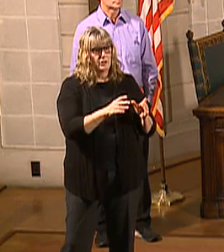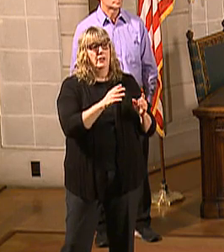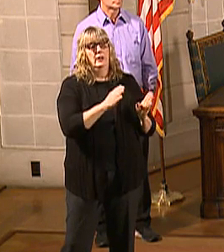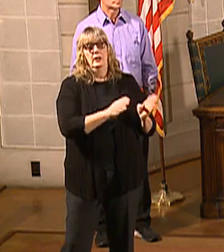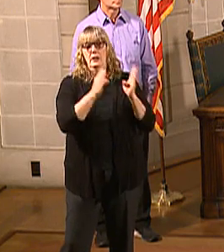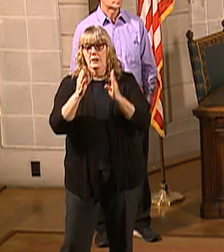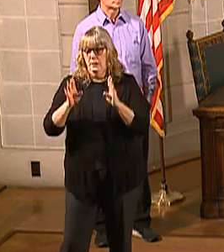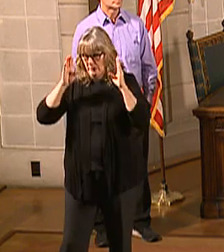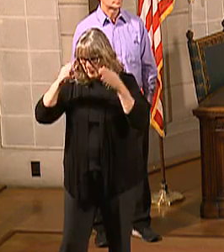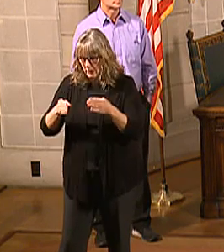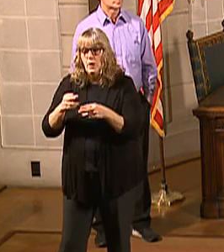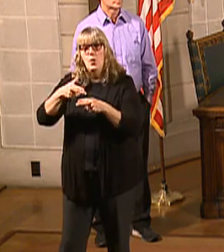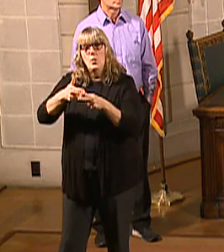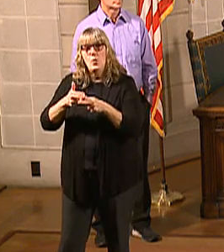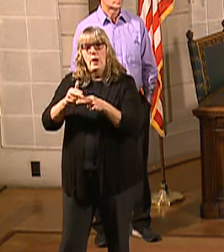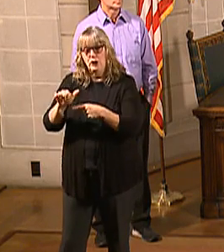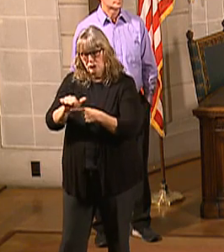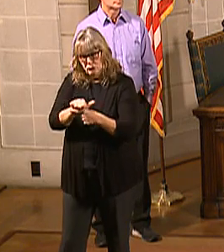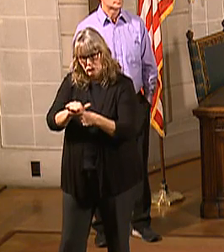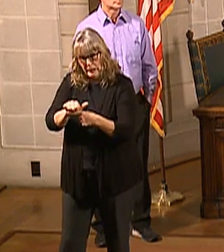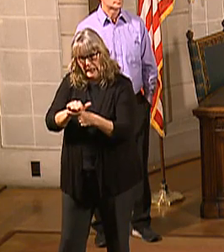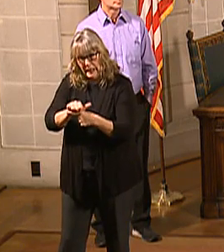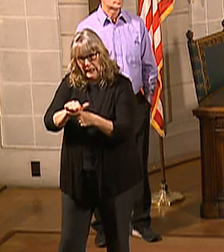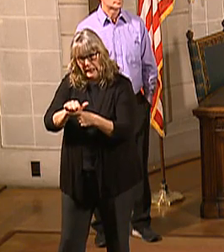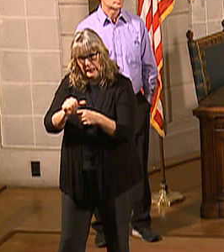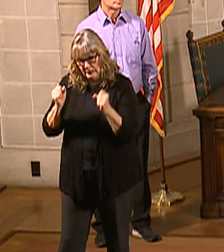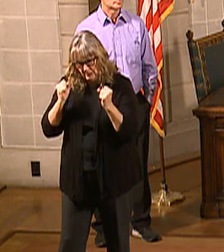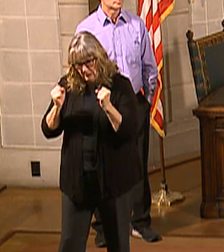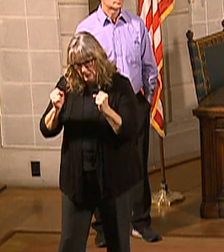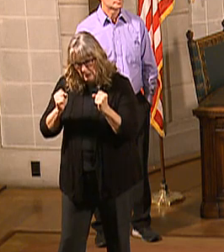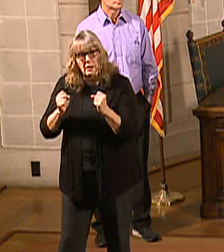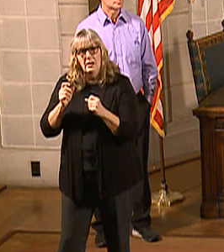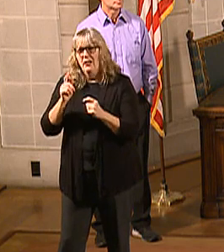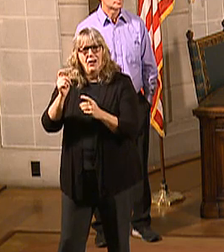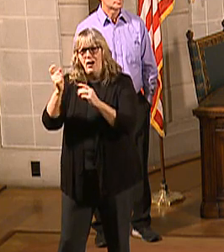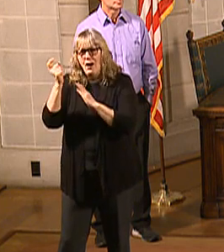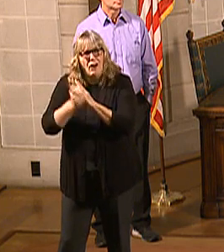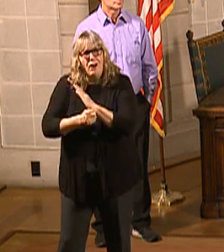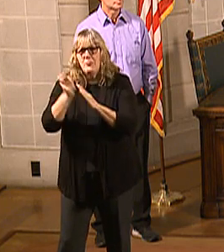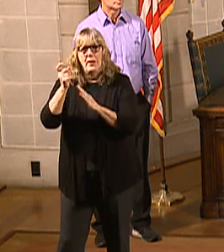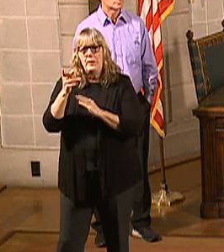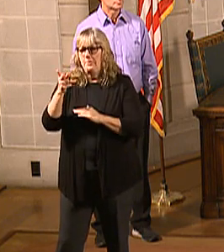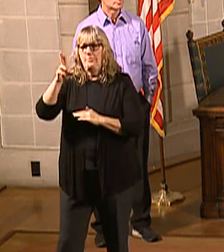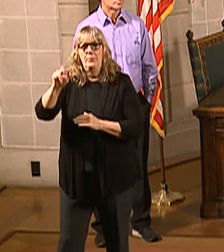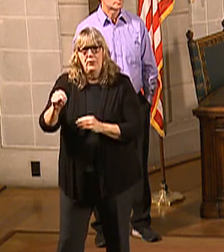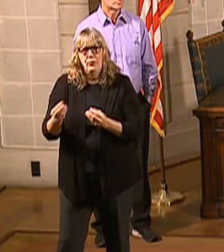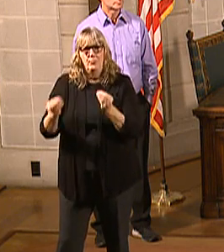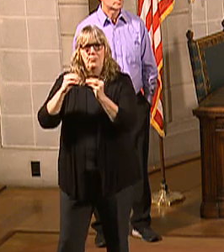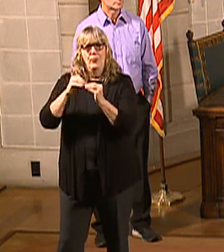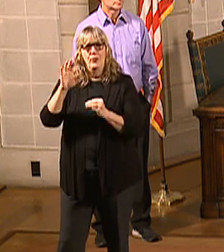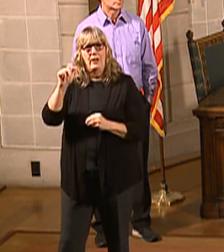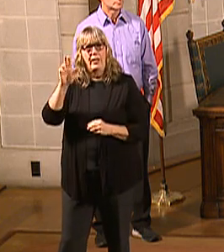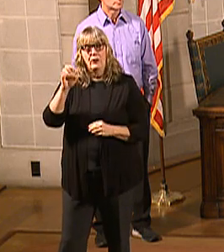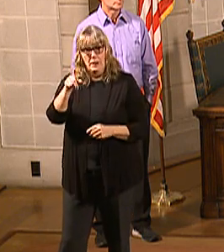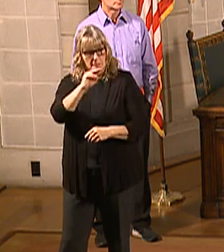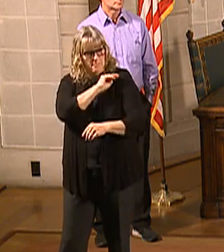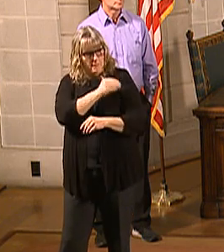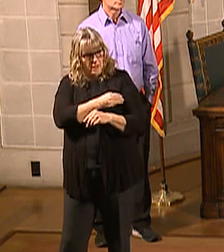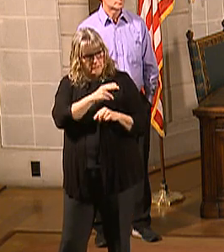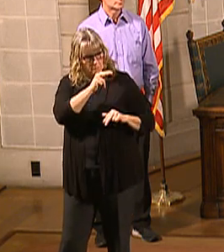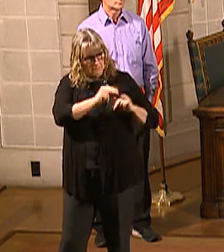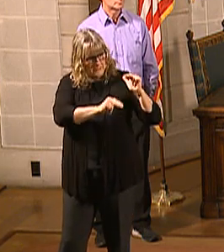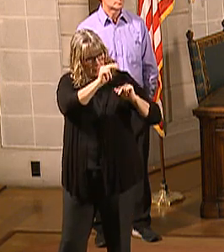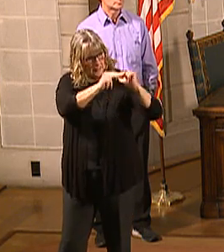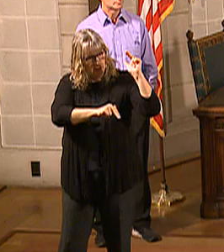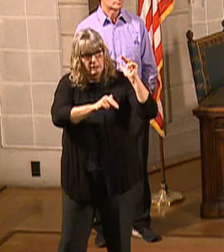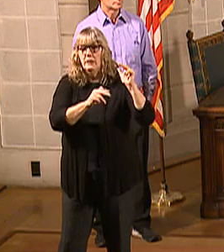muscle mass automatically burn more calories. Muscle mass burns 2 to 3 times the number of calories just by